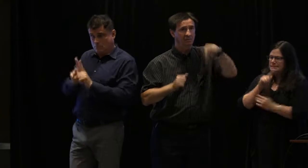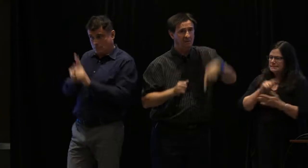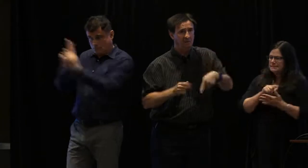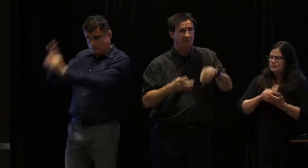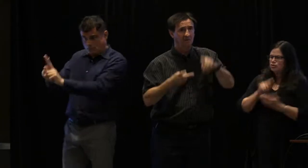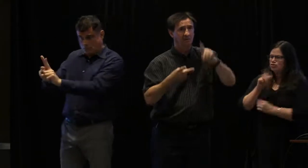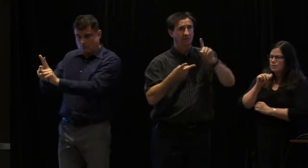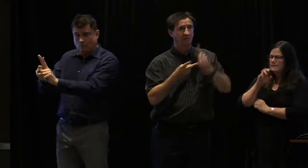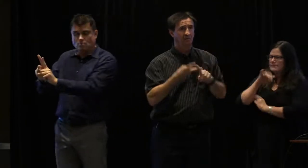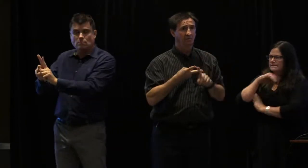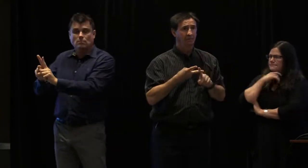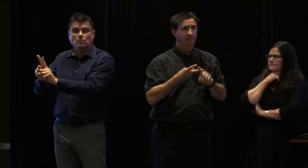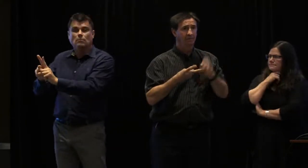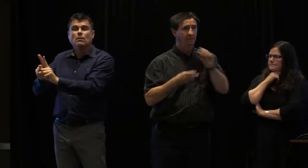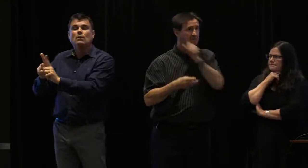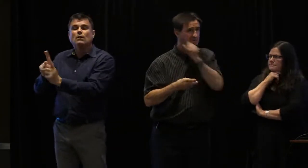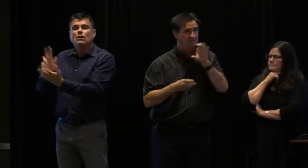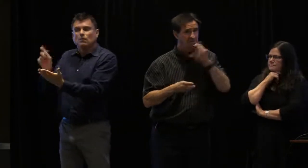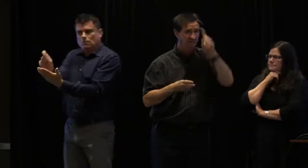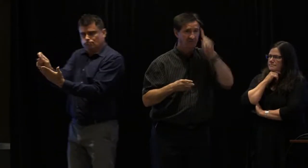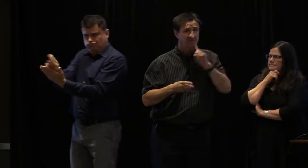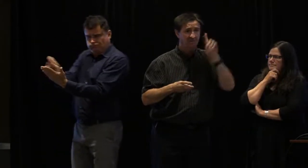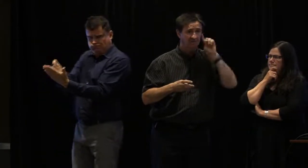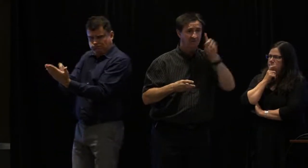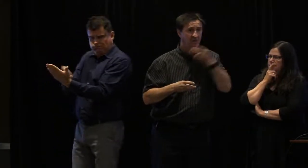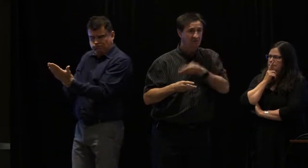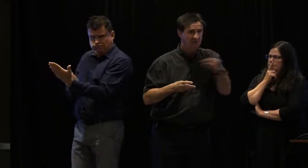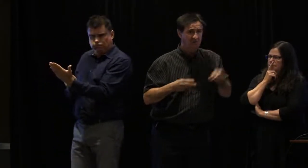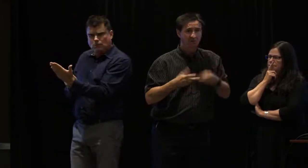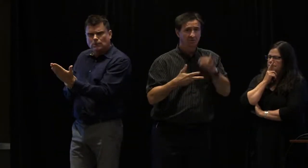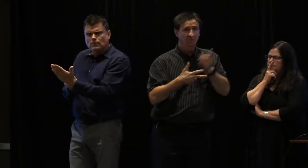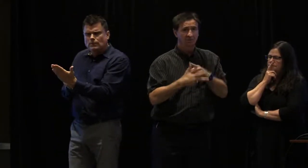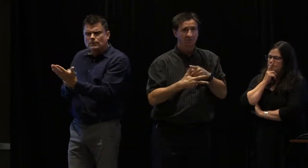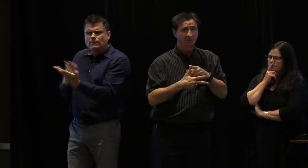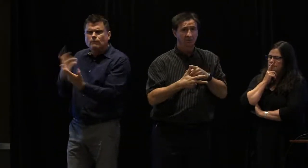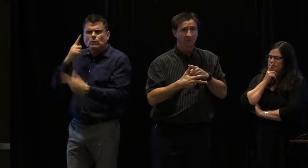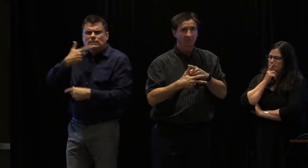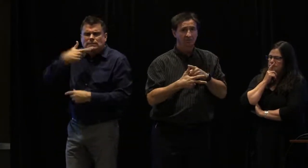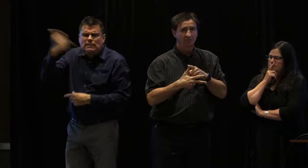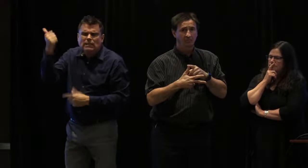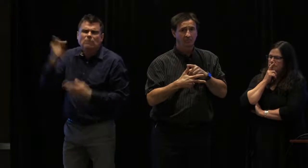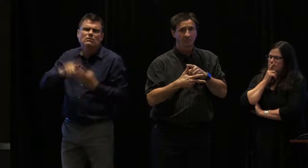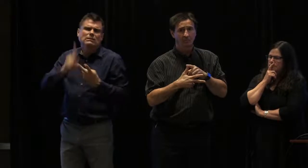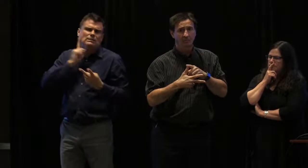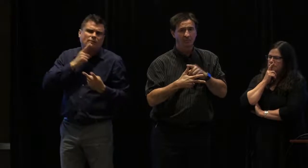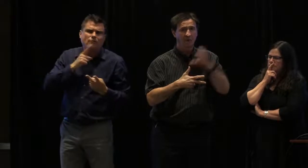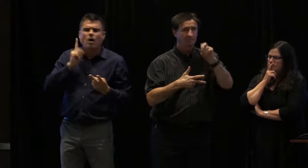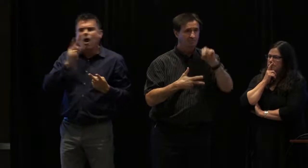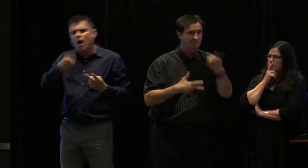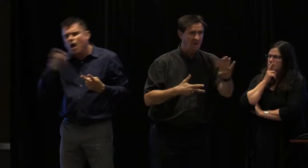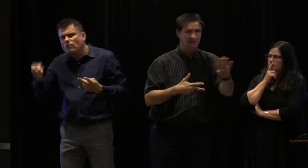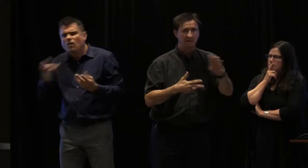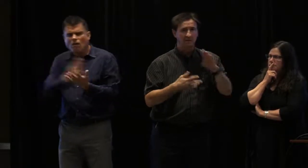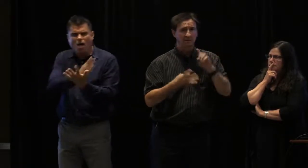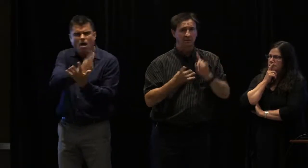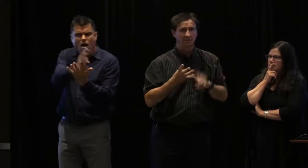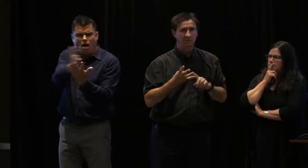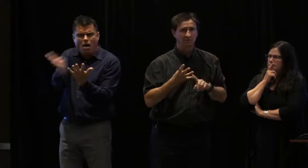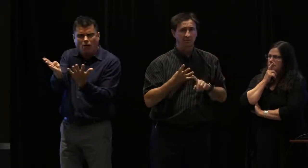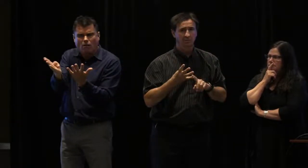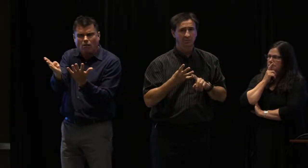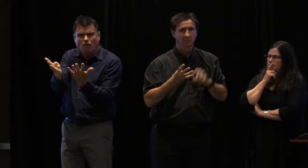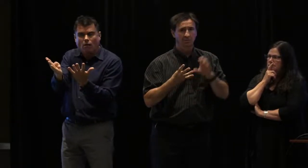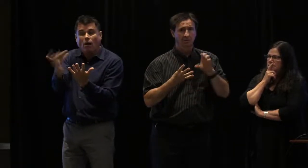They said, get involved with the well-being program. Get involved with the senior citizens. There are deafblind seniors who need your